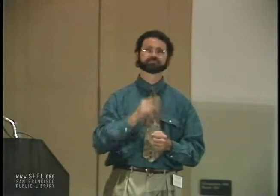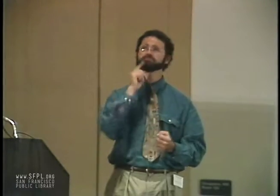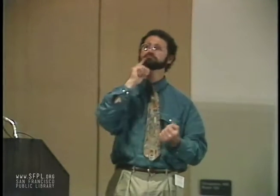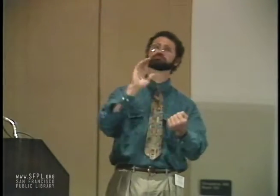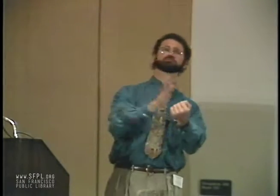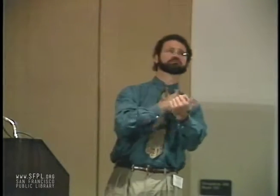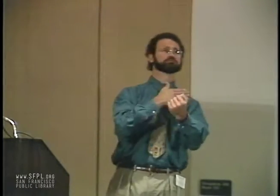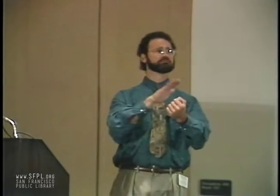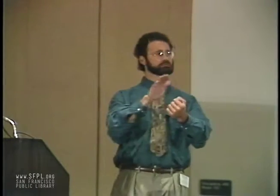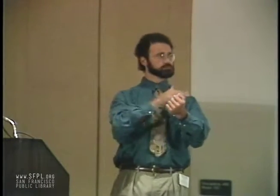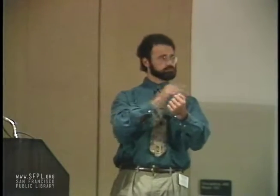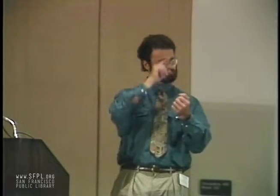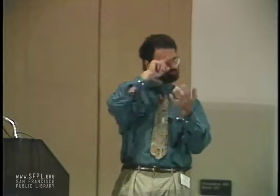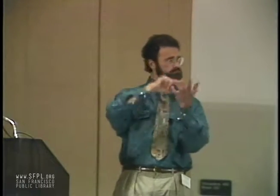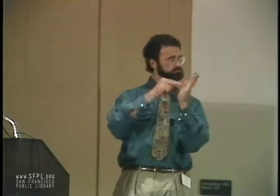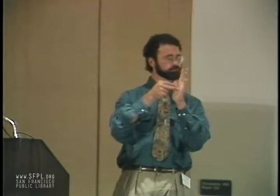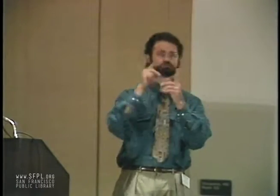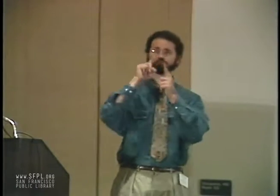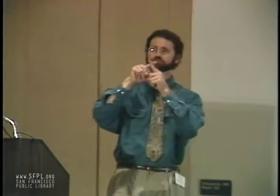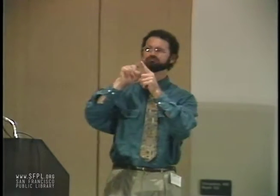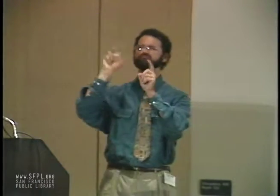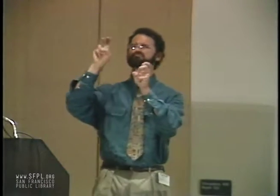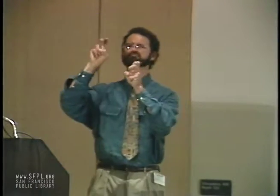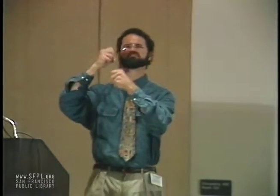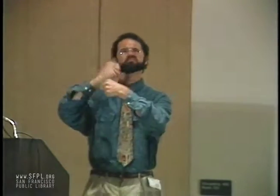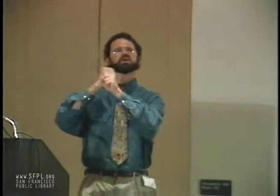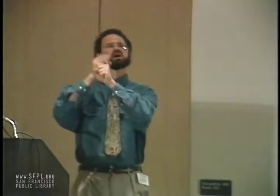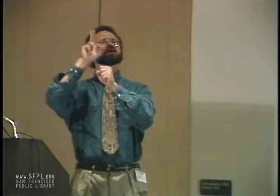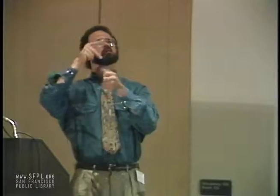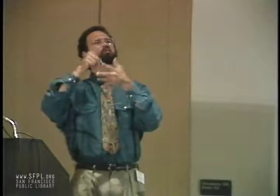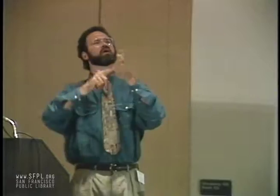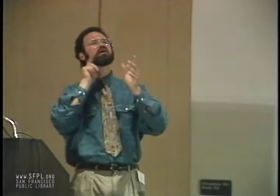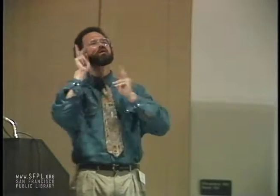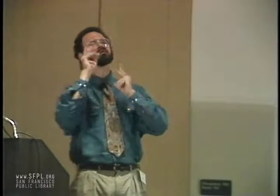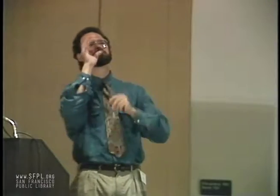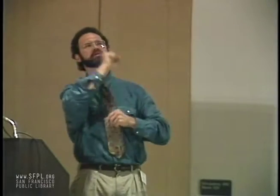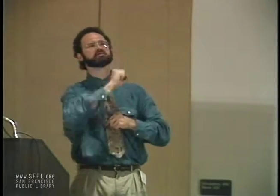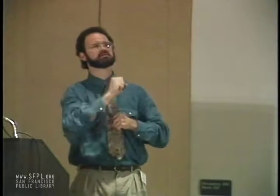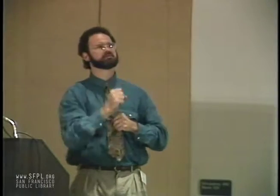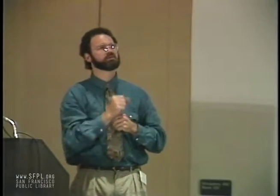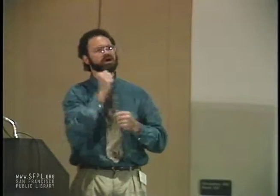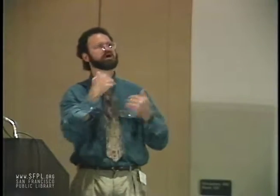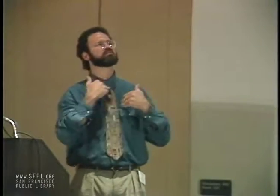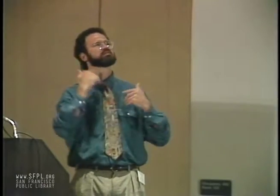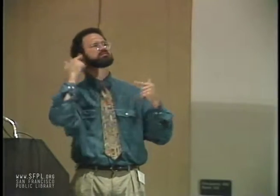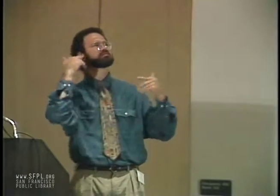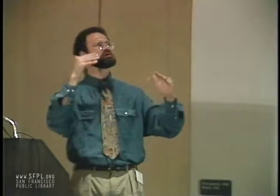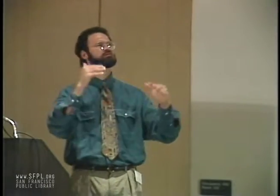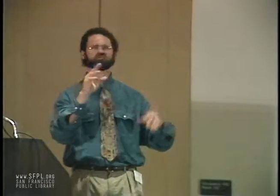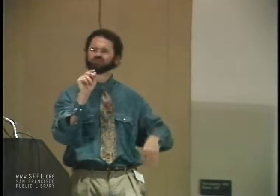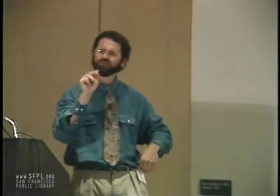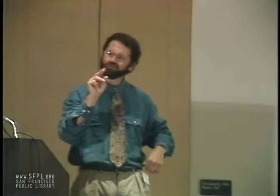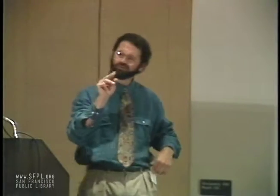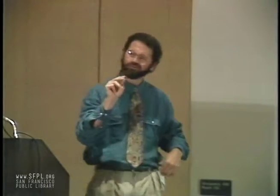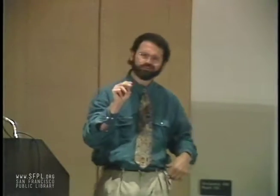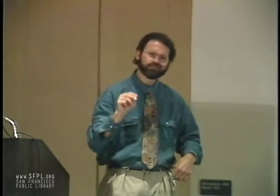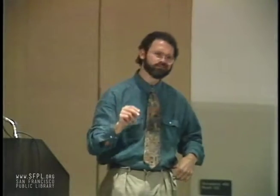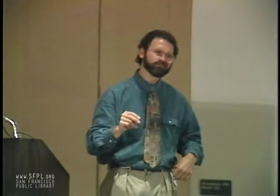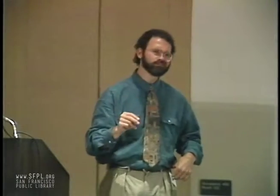It's not like the music of hearing people, but what does music mean? You know, what do we miss by not